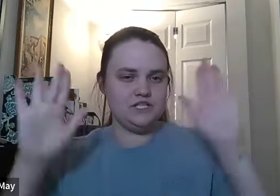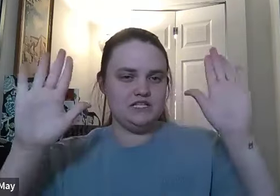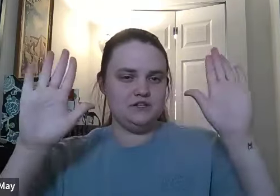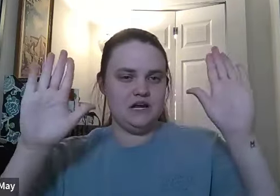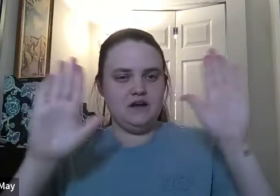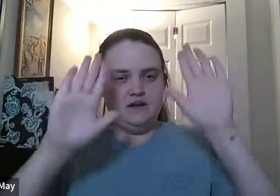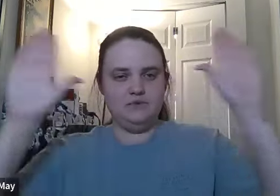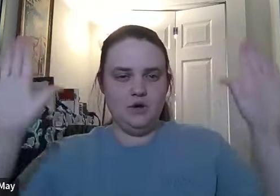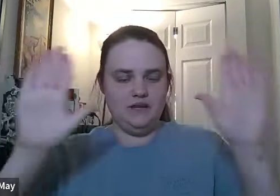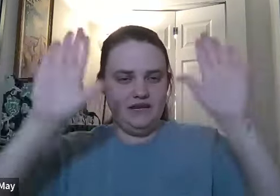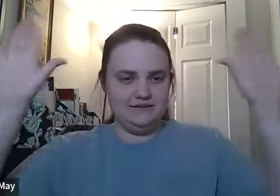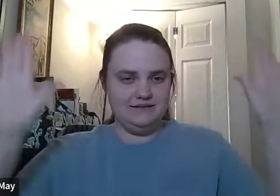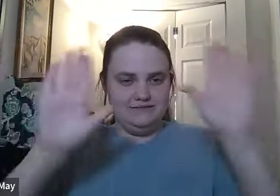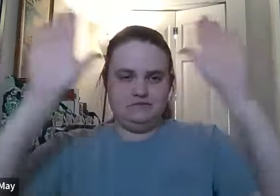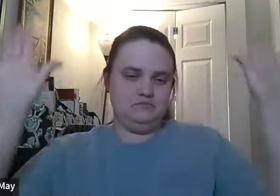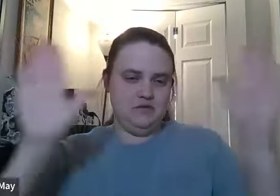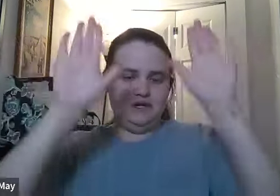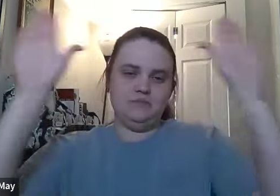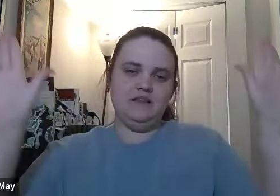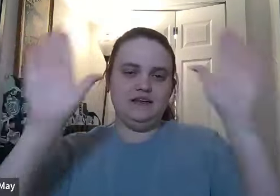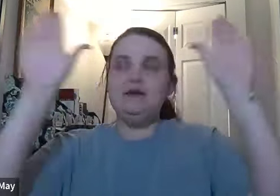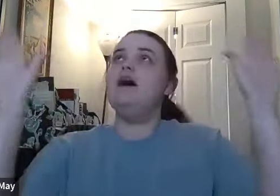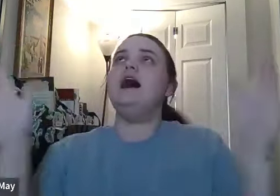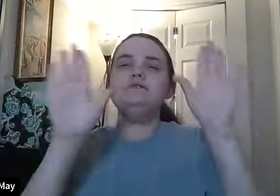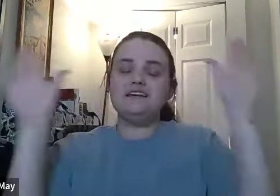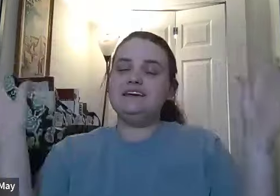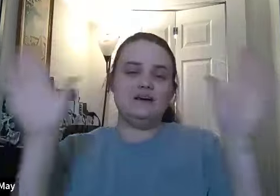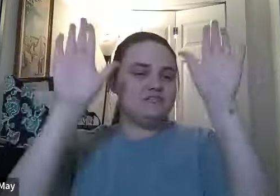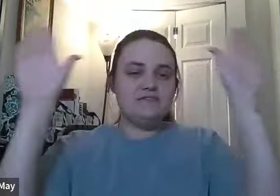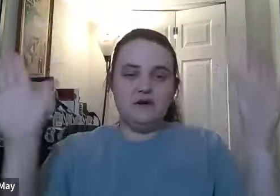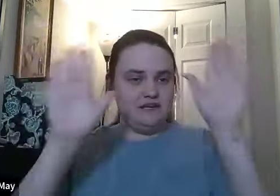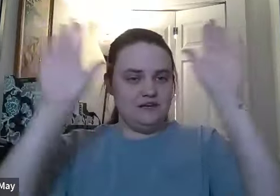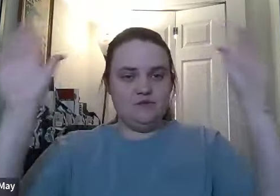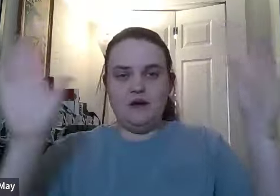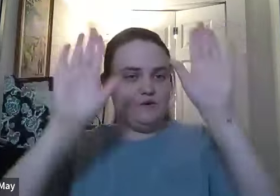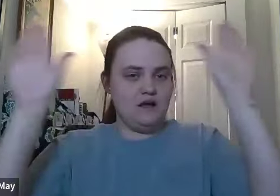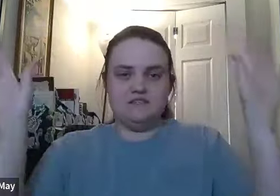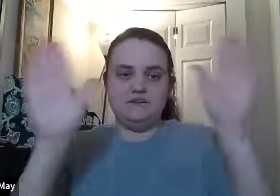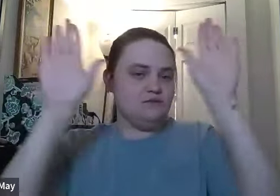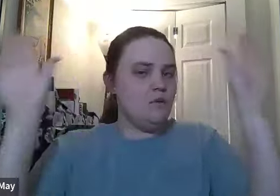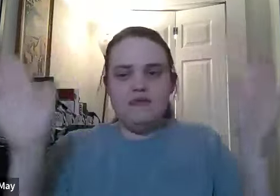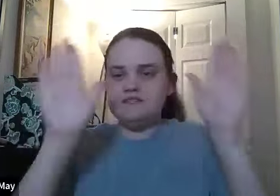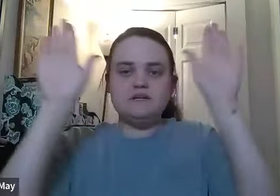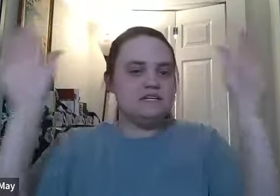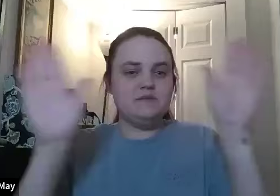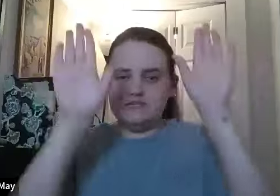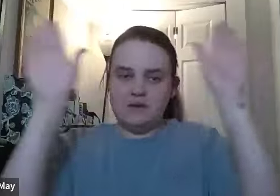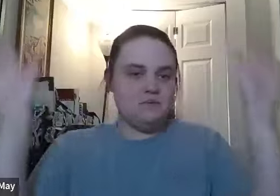is you're going to have kind of open hands and you're going to be like, I always think of Karate Kid with wax on, wax off. I don't know why that's what it is, but that's come to my